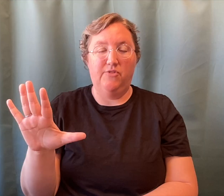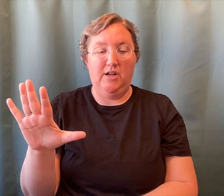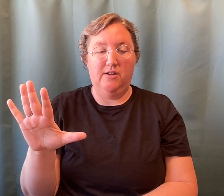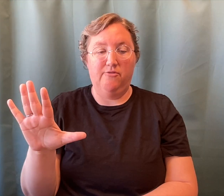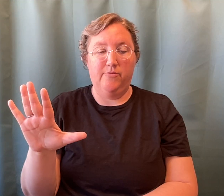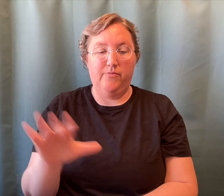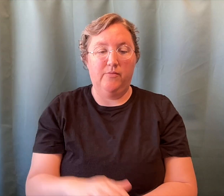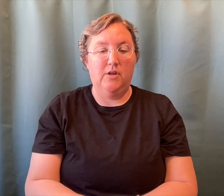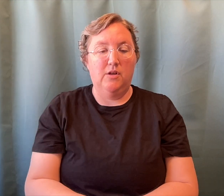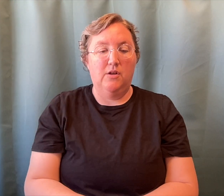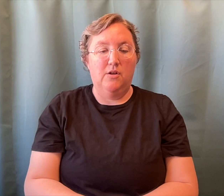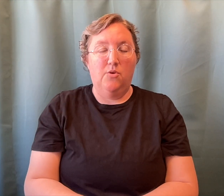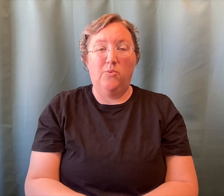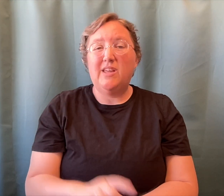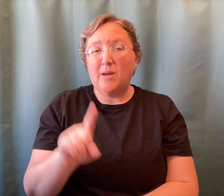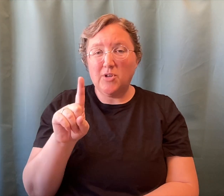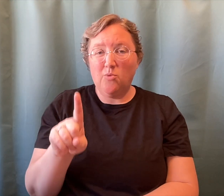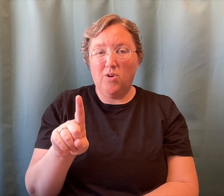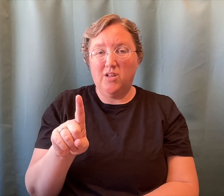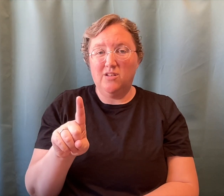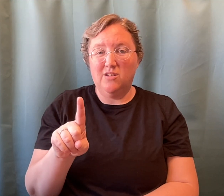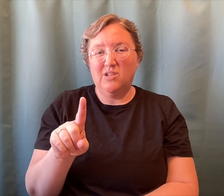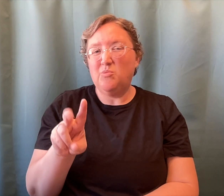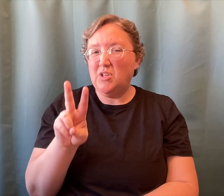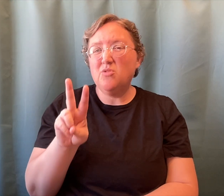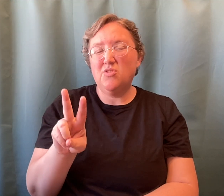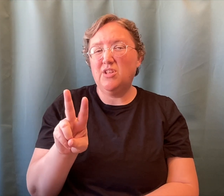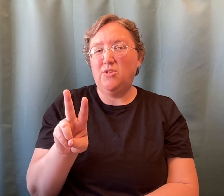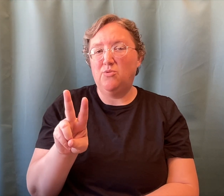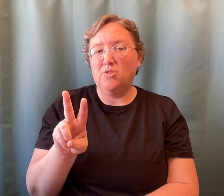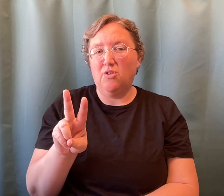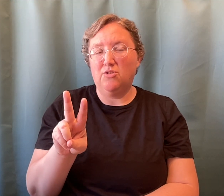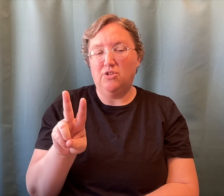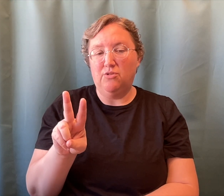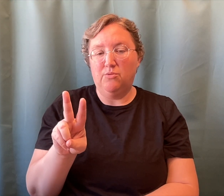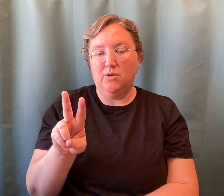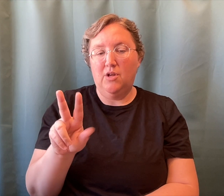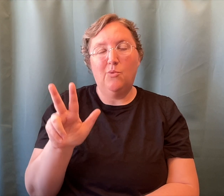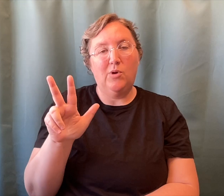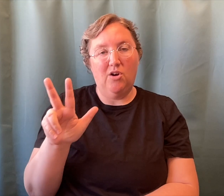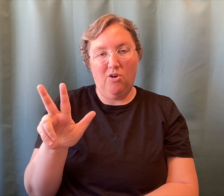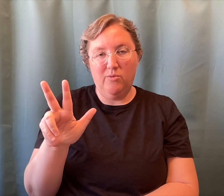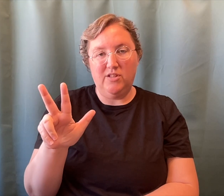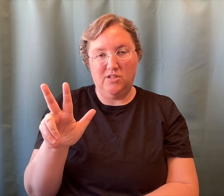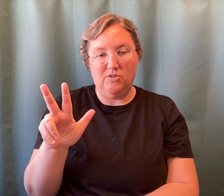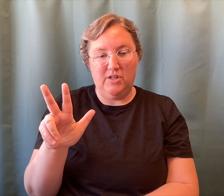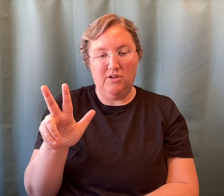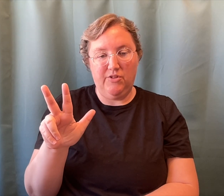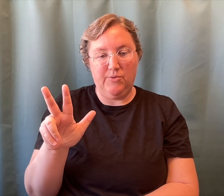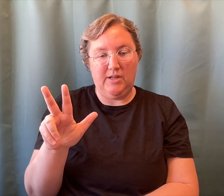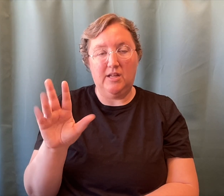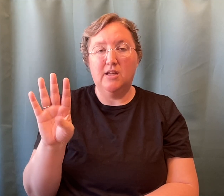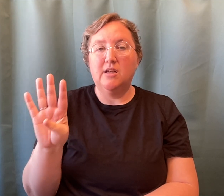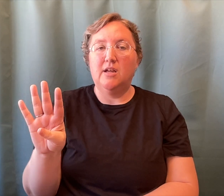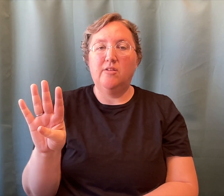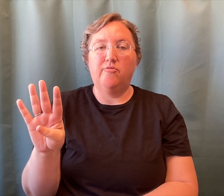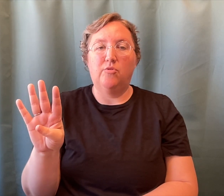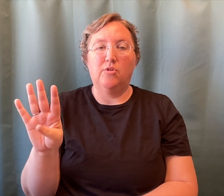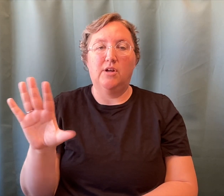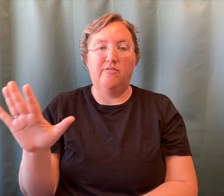5. We kept our 1. We usually use our 2. We always use their 3, and 4 and 5 are